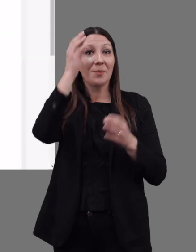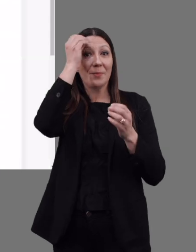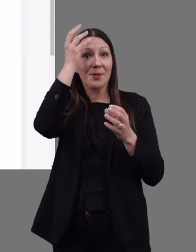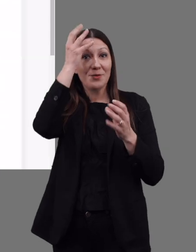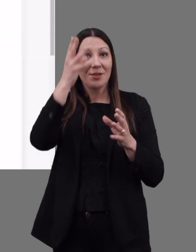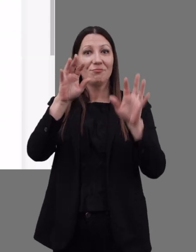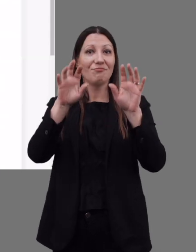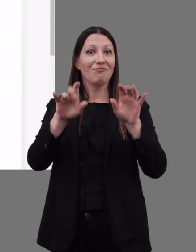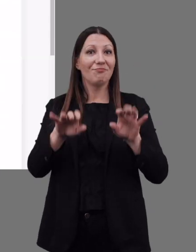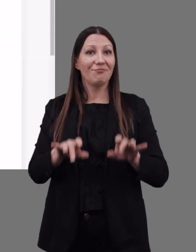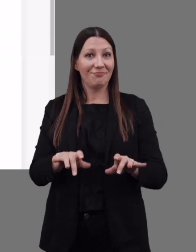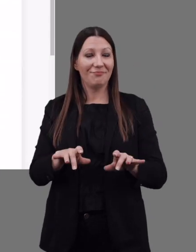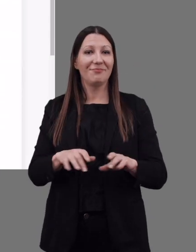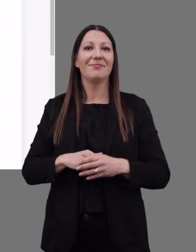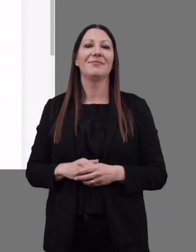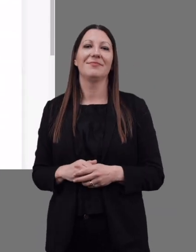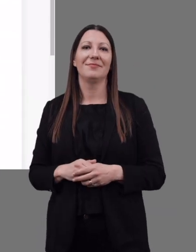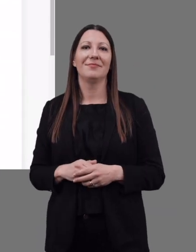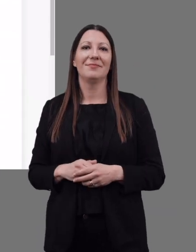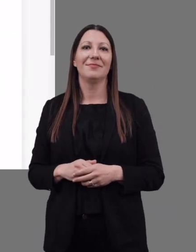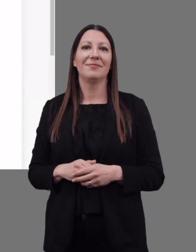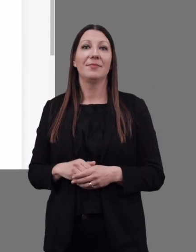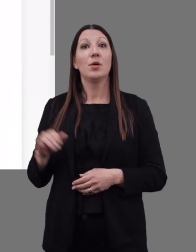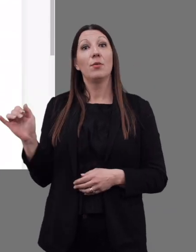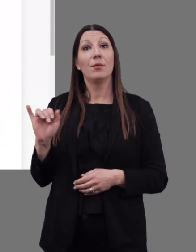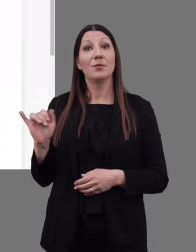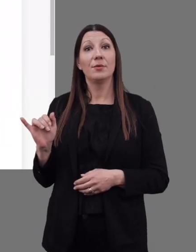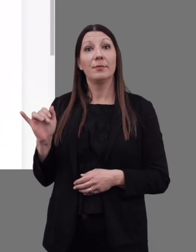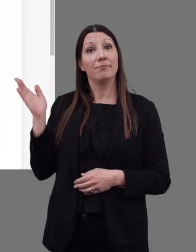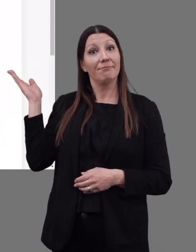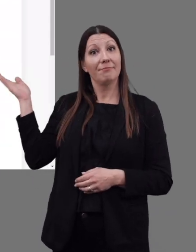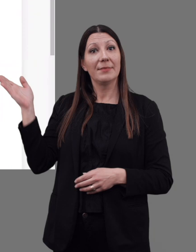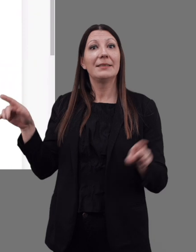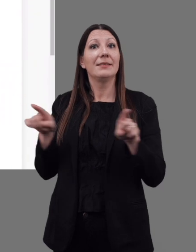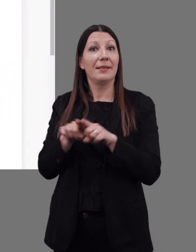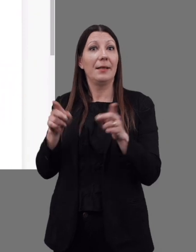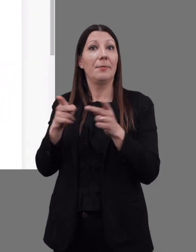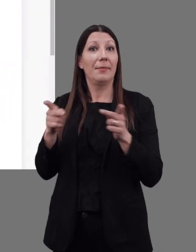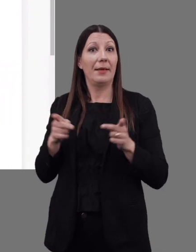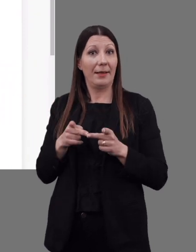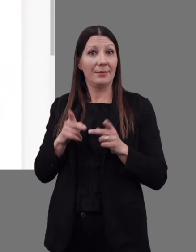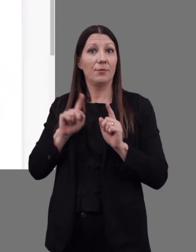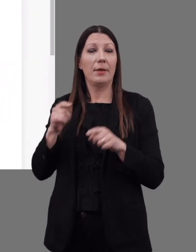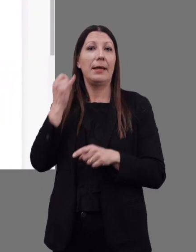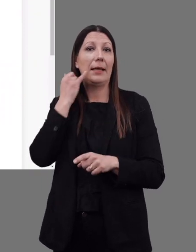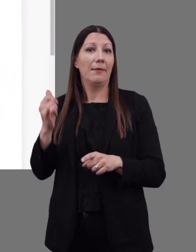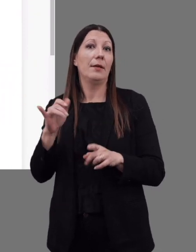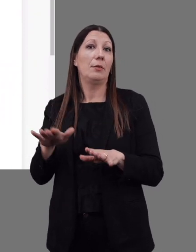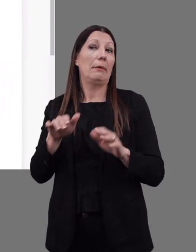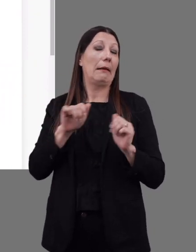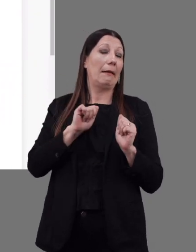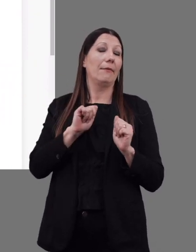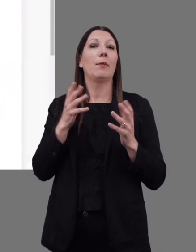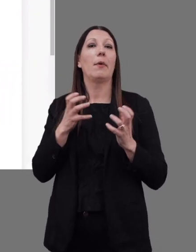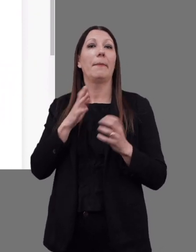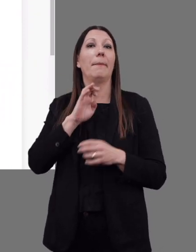create your account. It's also where you will go if you log out of your account and you'd like to go and finish it